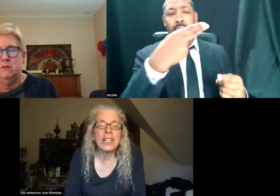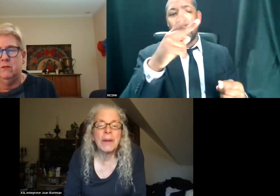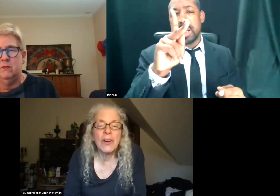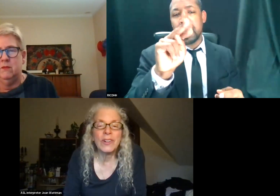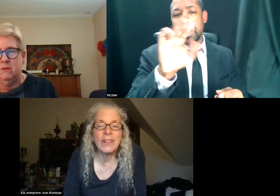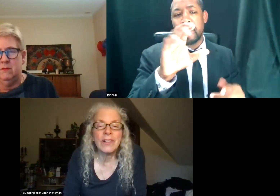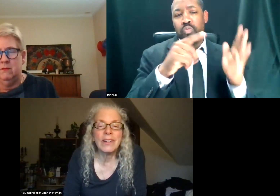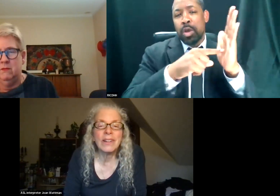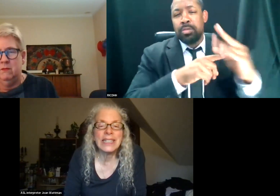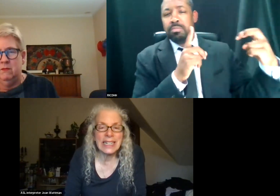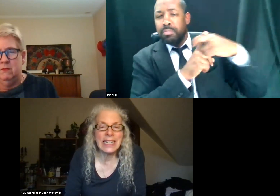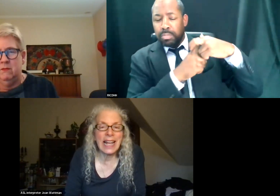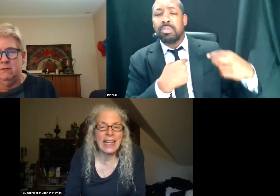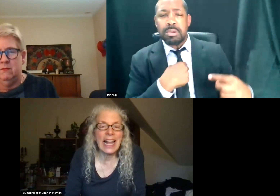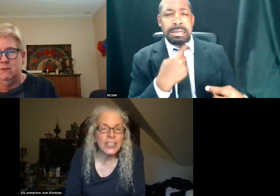we talked about